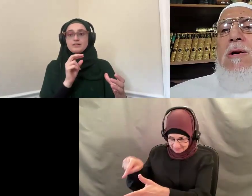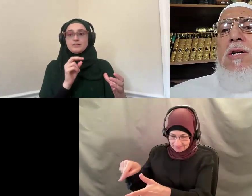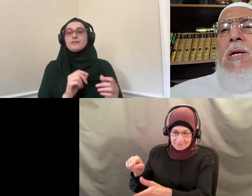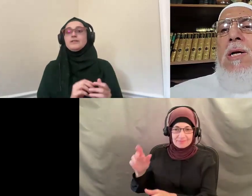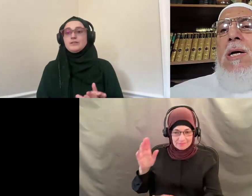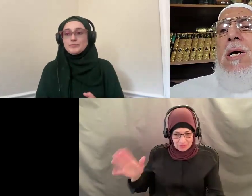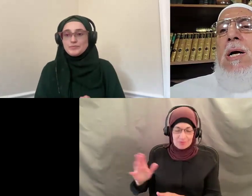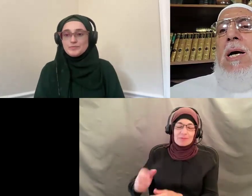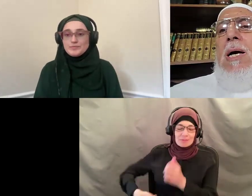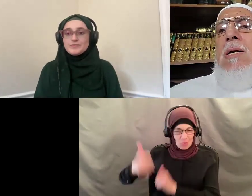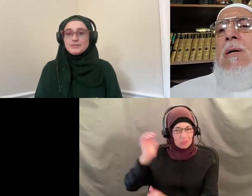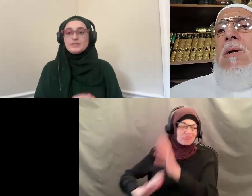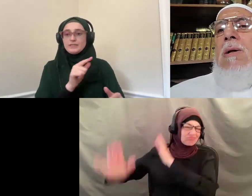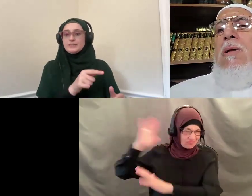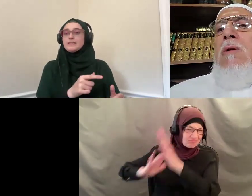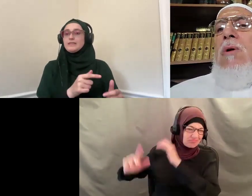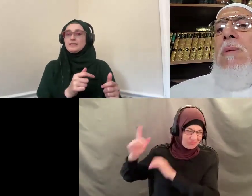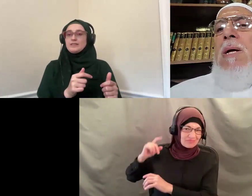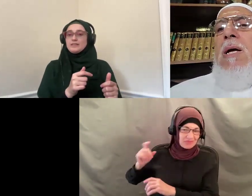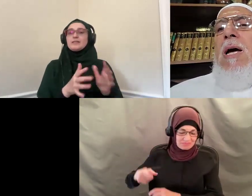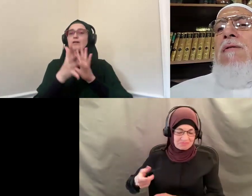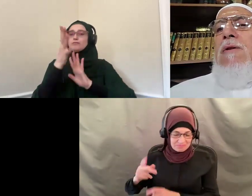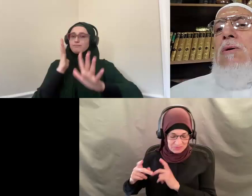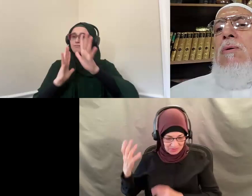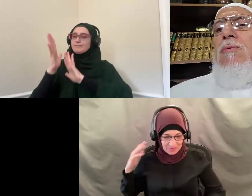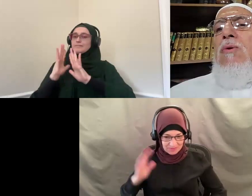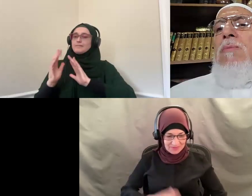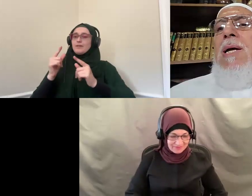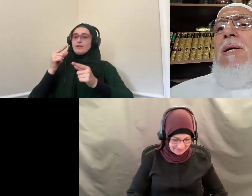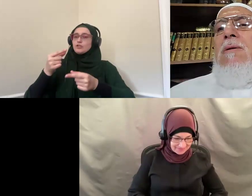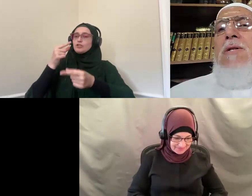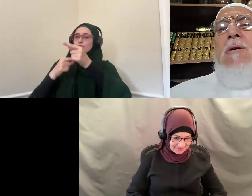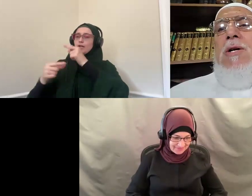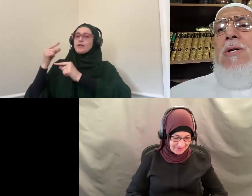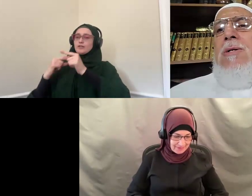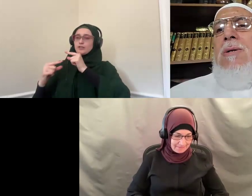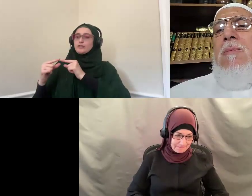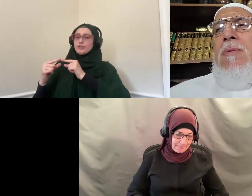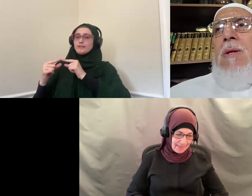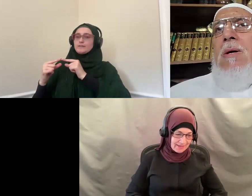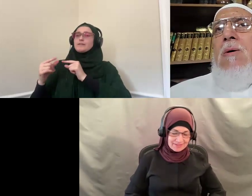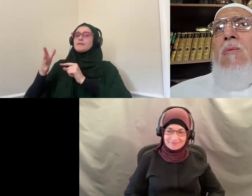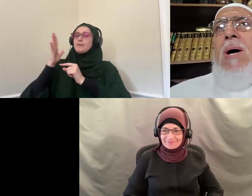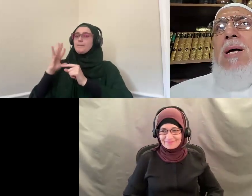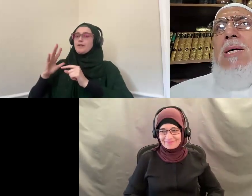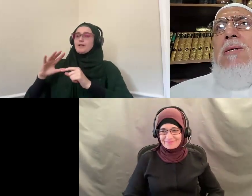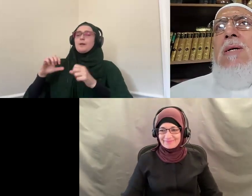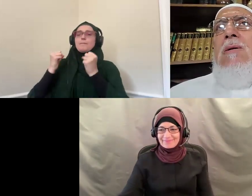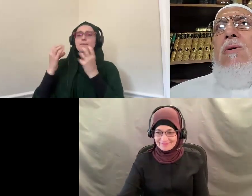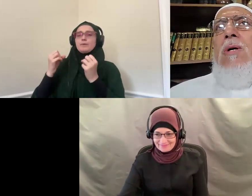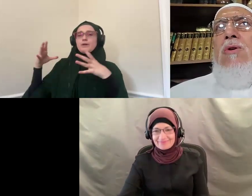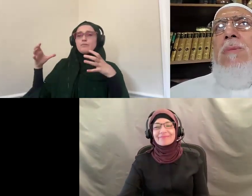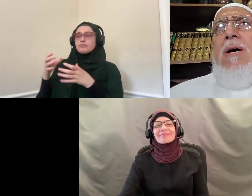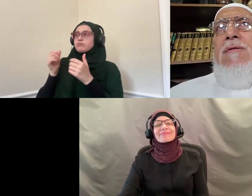earliest generation, and there will be a few from the later generations. Why is